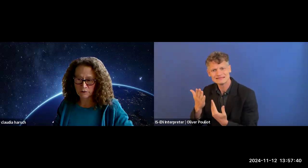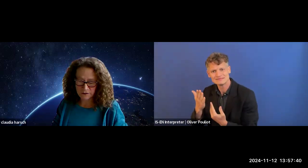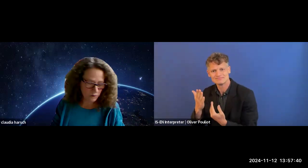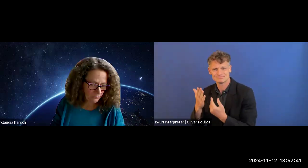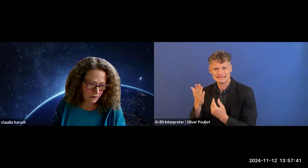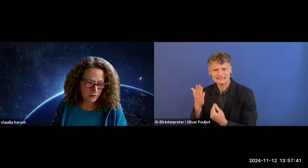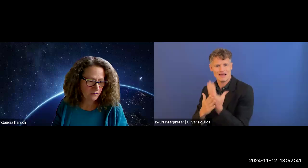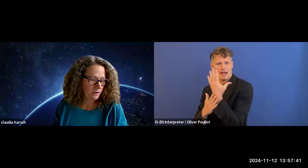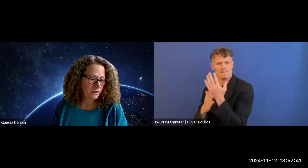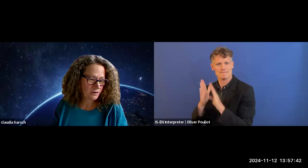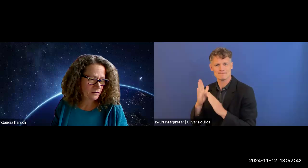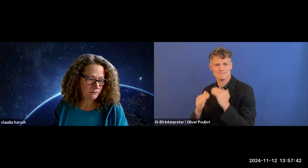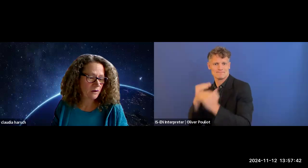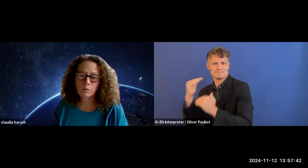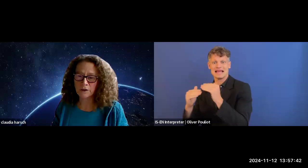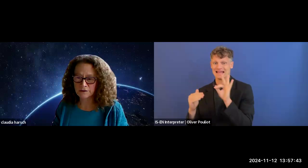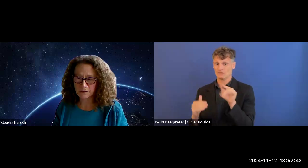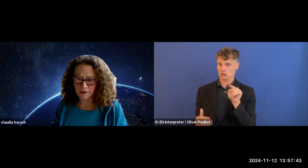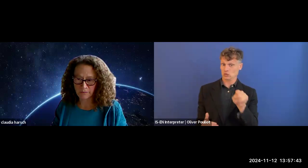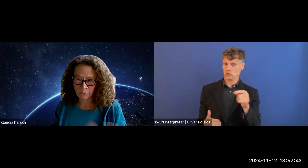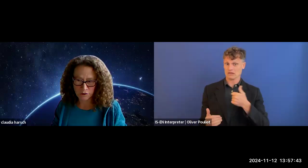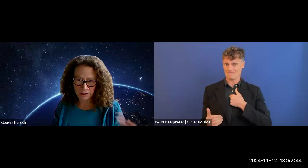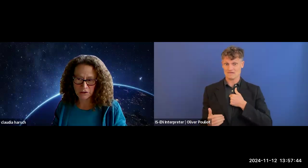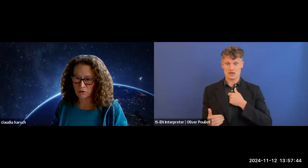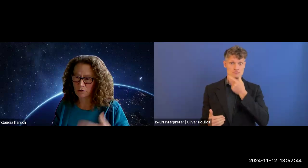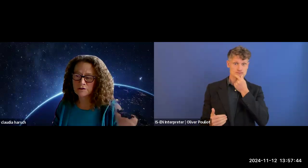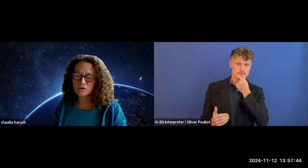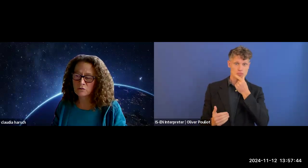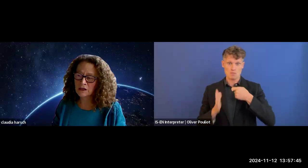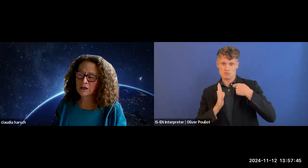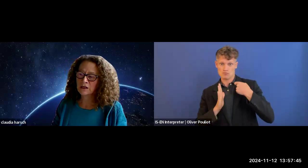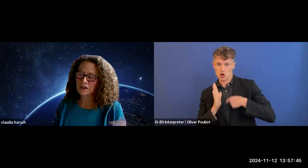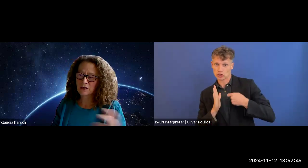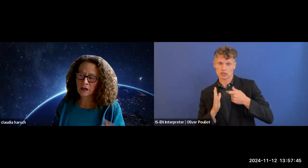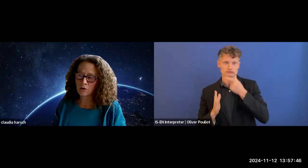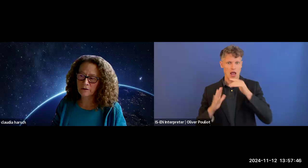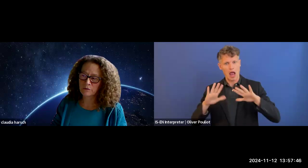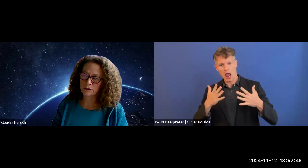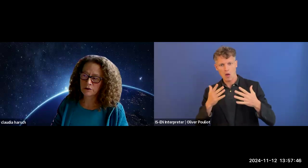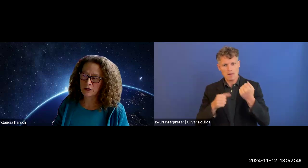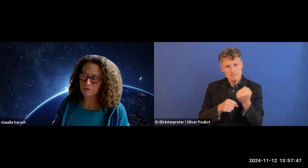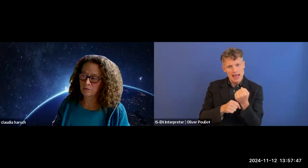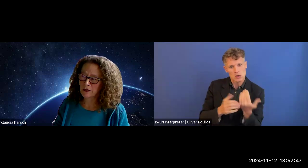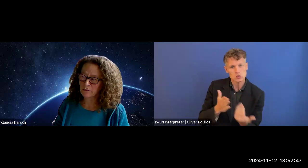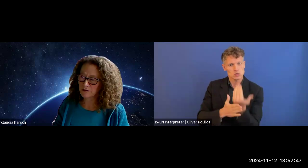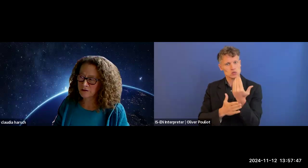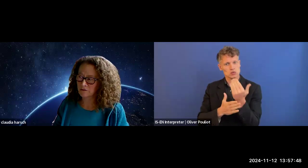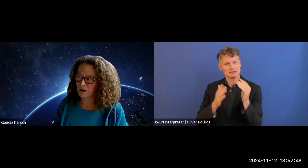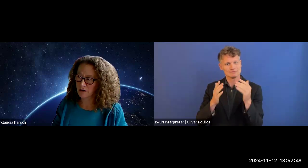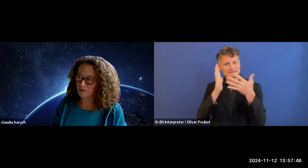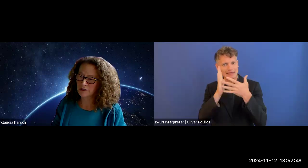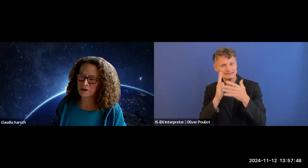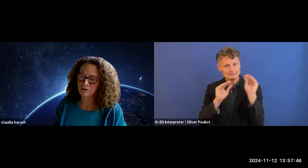colleague responsible in a test development project at your local school, then allow everybody to get familiar